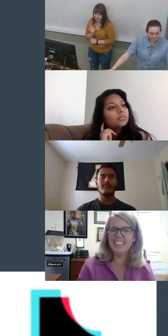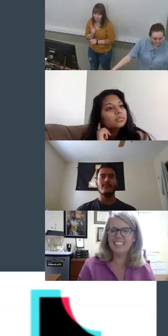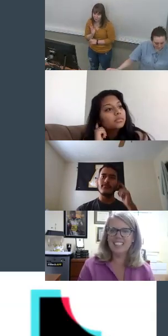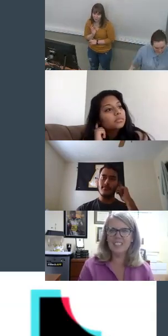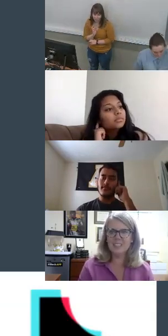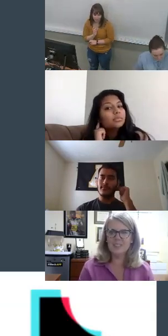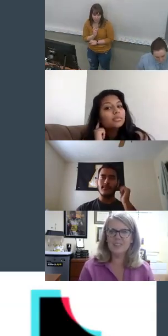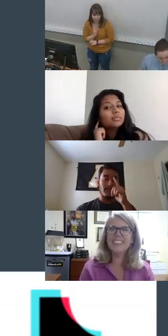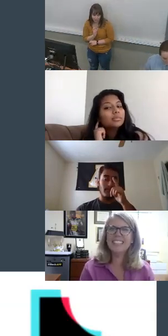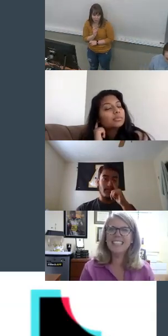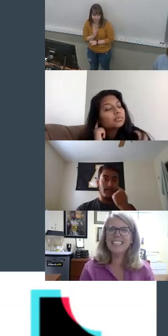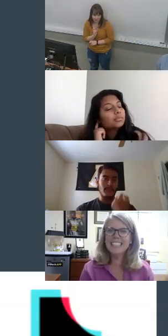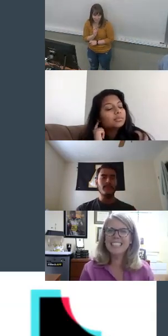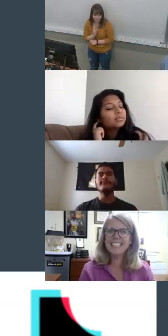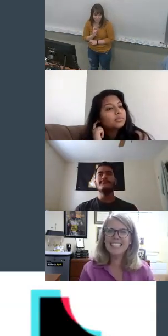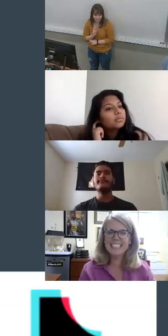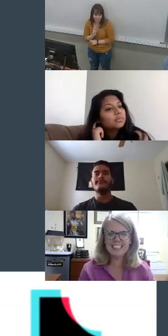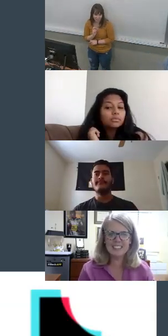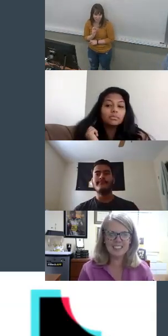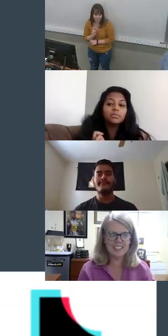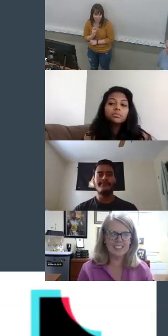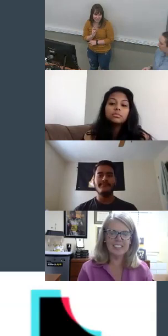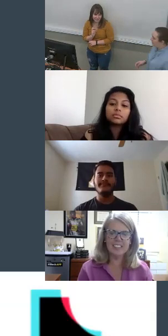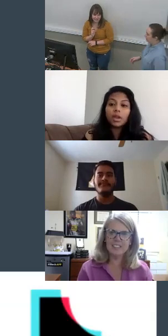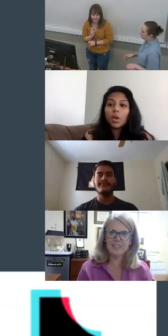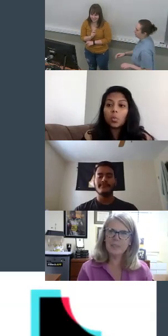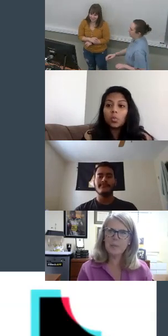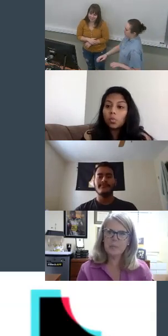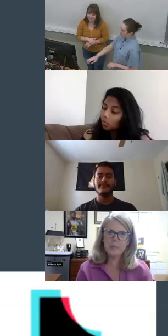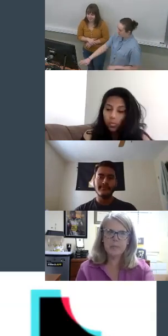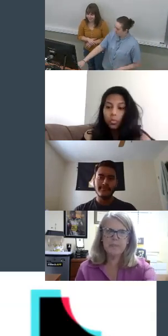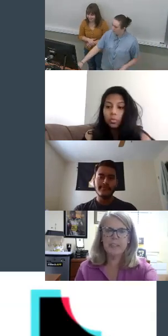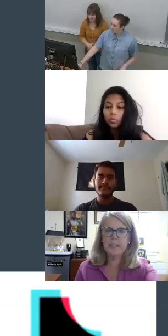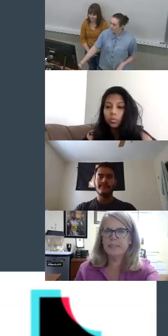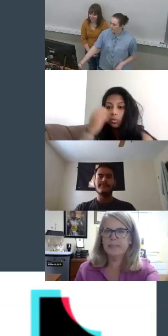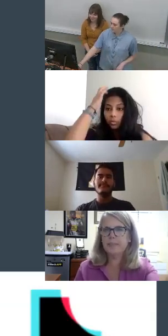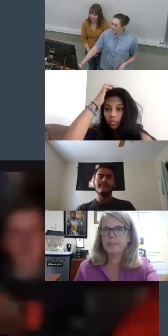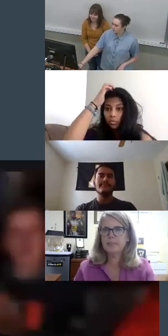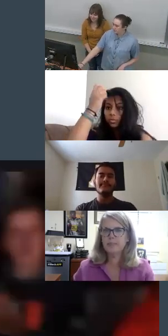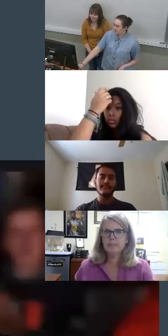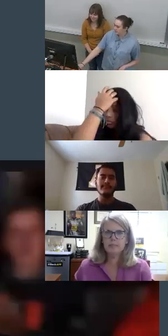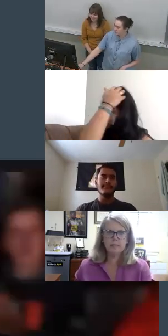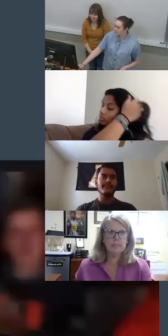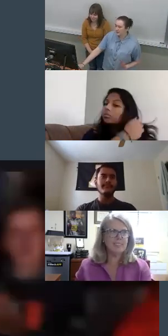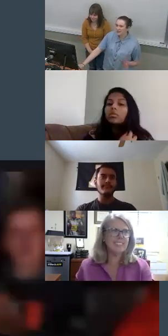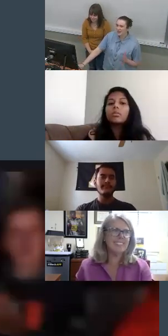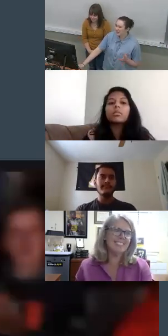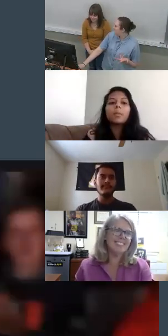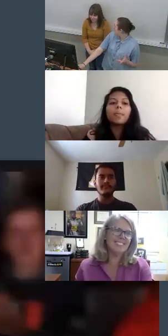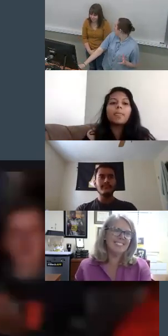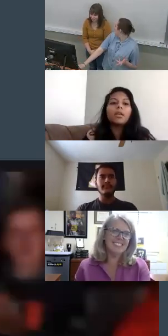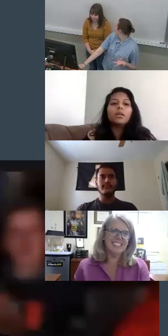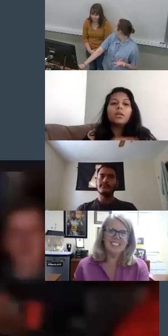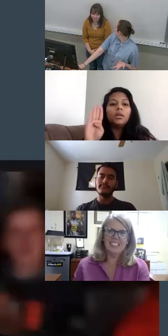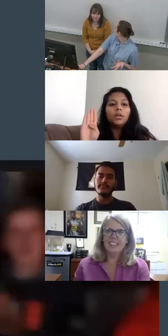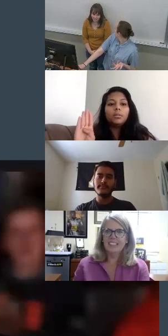yet. I'm sure it will get one very soon. Yeah, eventually I think it will, but not yet. Usually takes almost like a